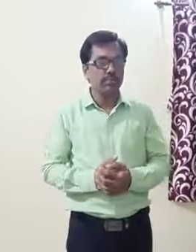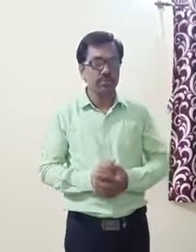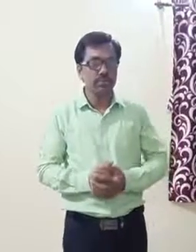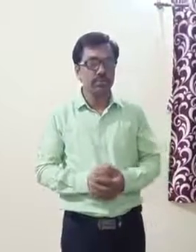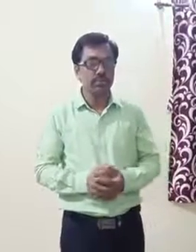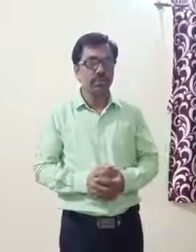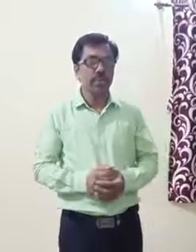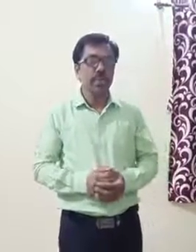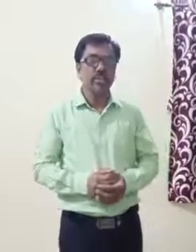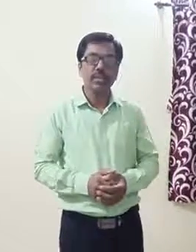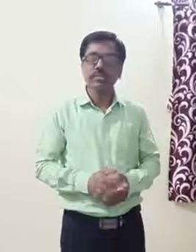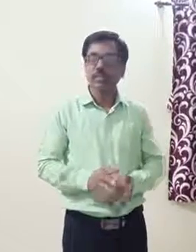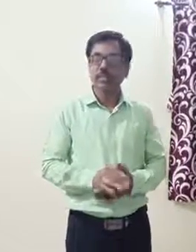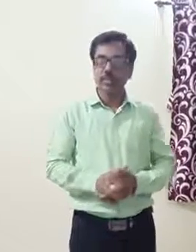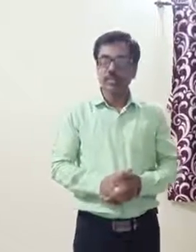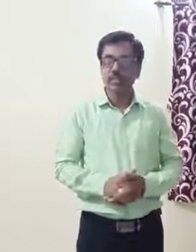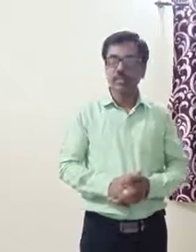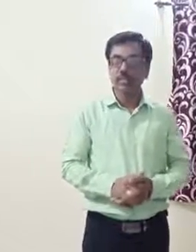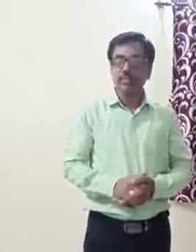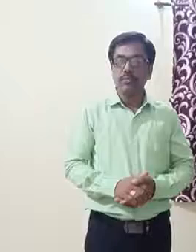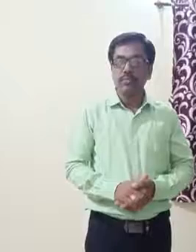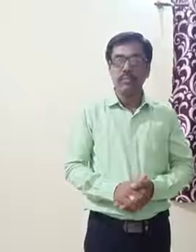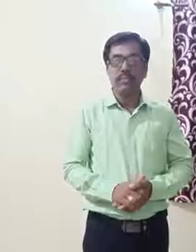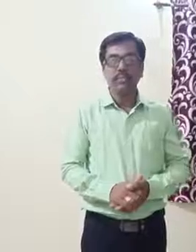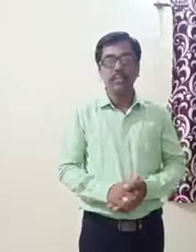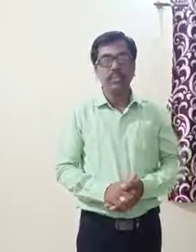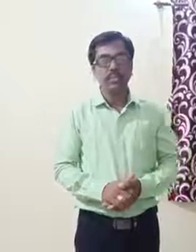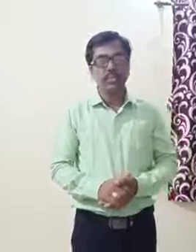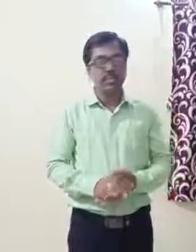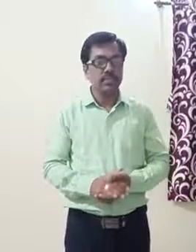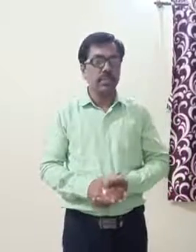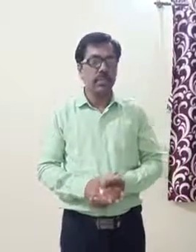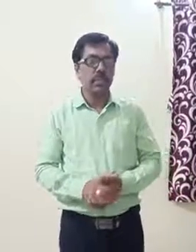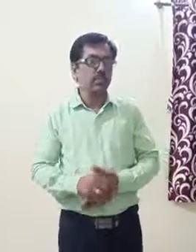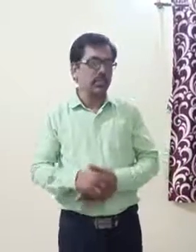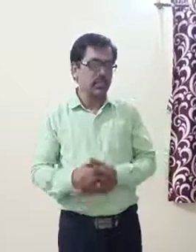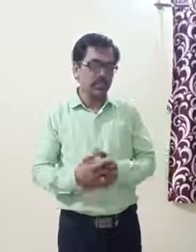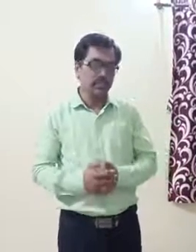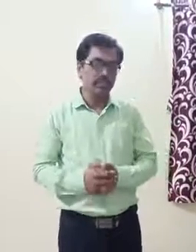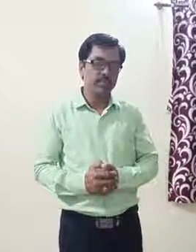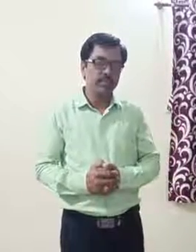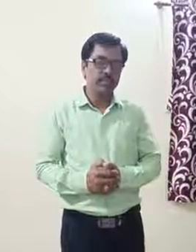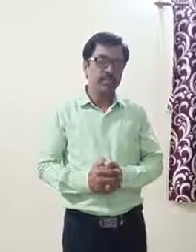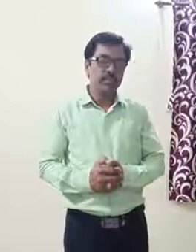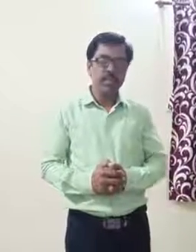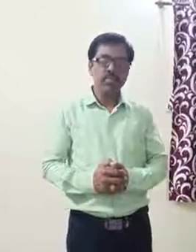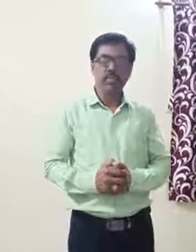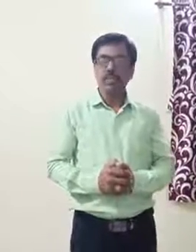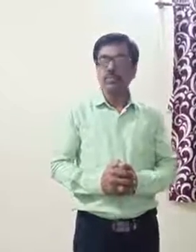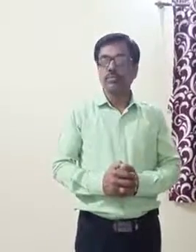paintings. And second question was what is the difference between the nation state and the modern state. Today I am starting the first